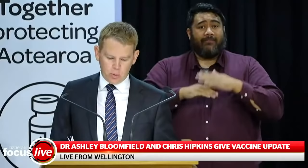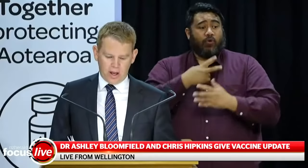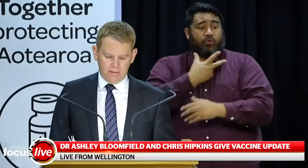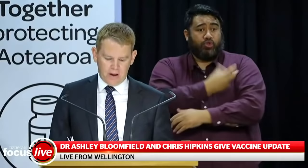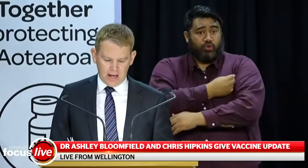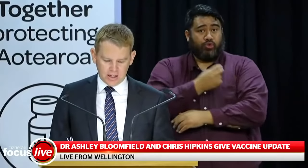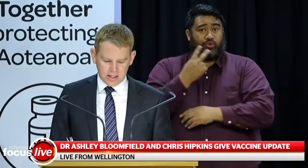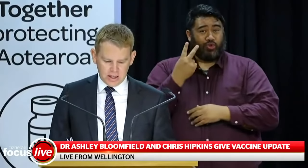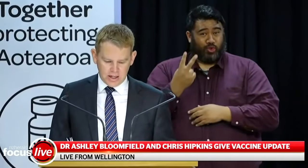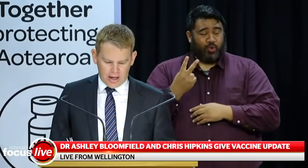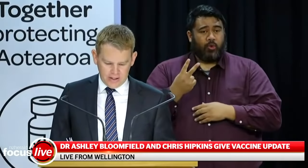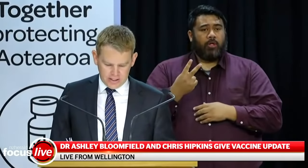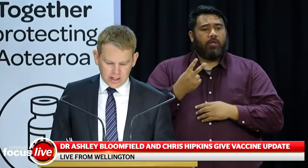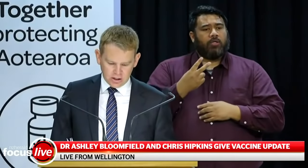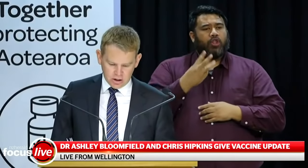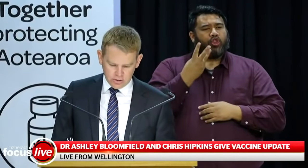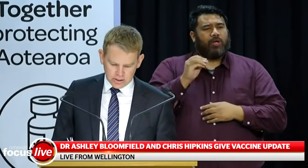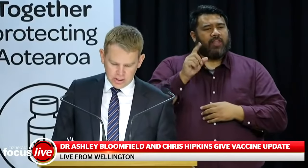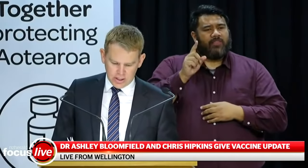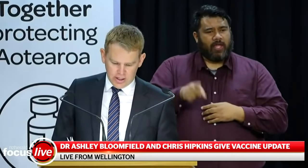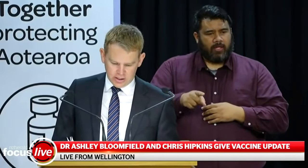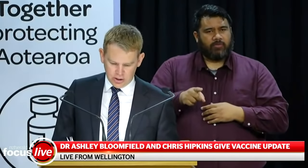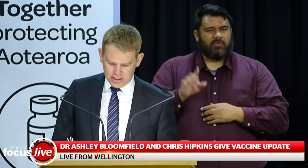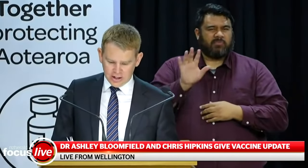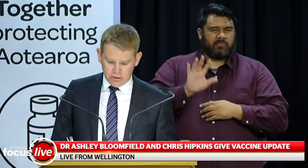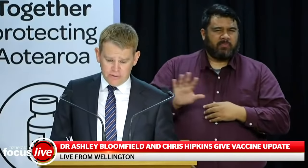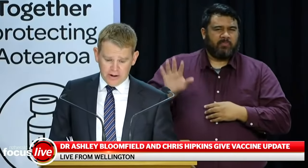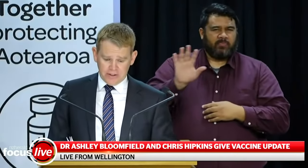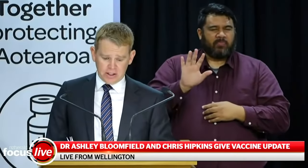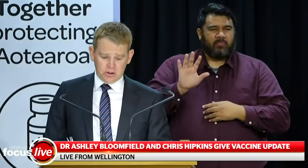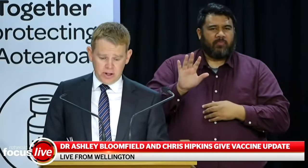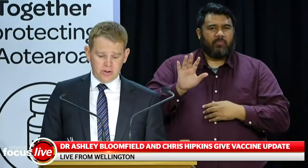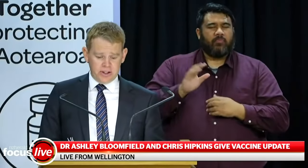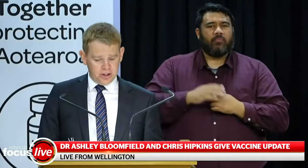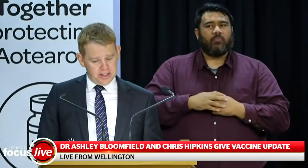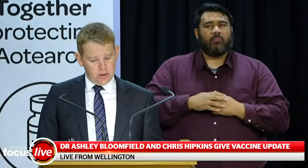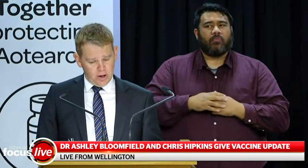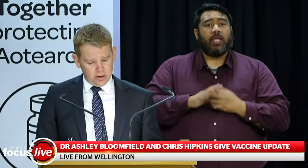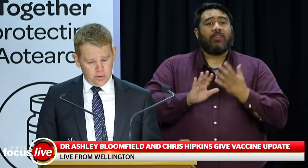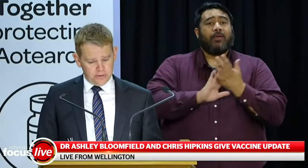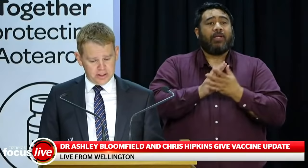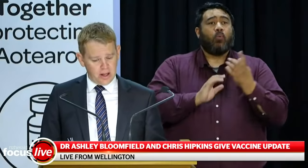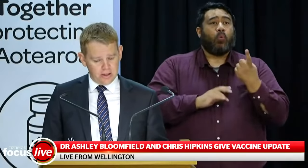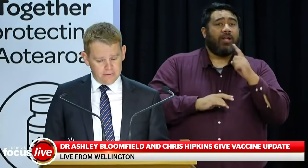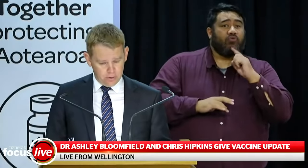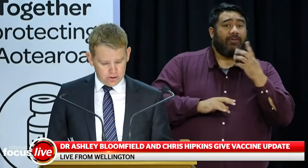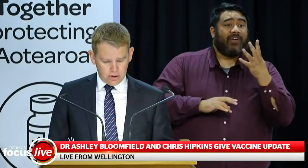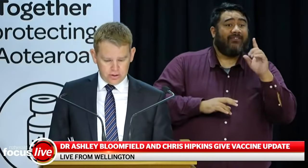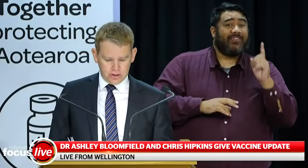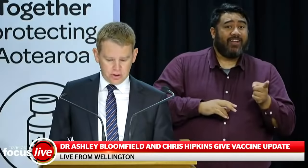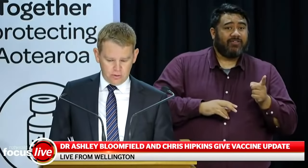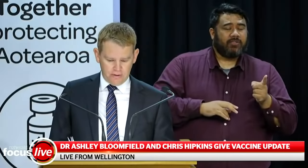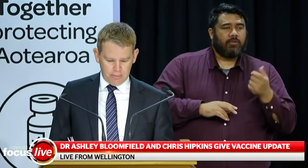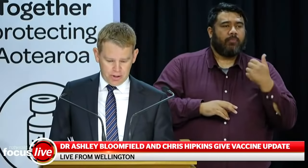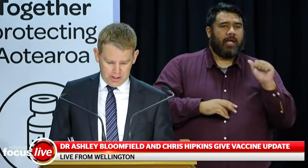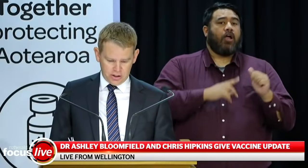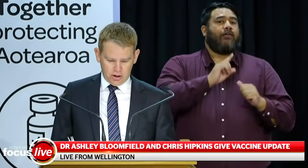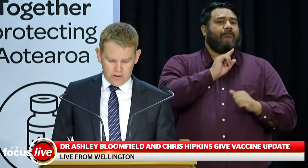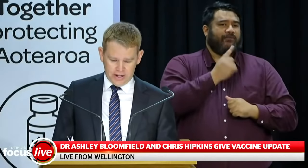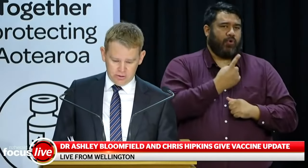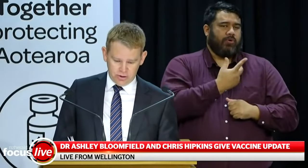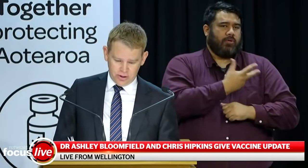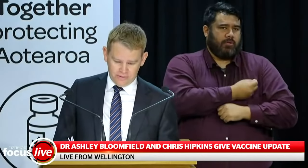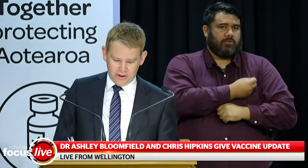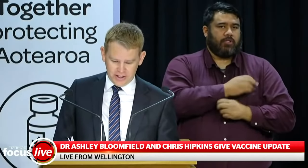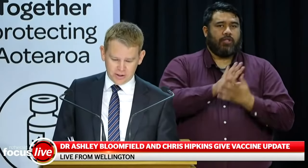30,194 people have had their second dose. So that's 105,391 who have just had their first dose so far, bringing a